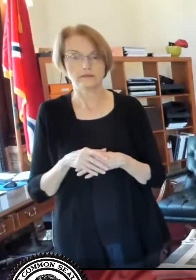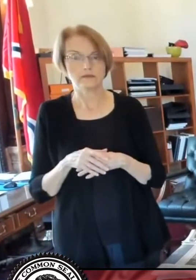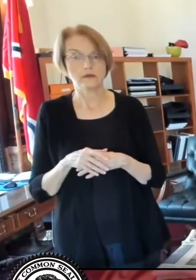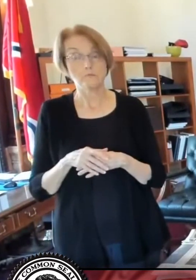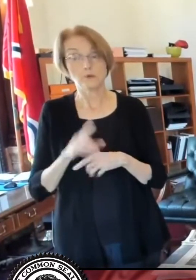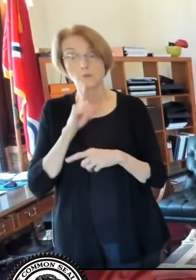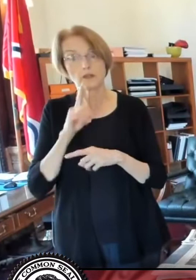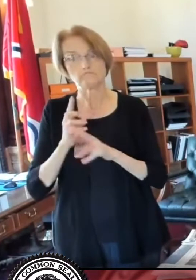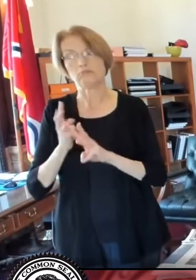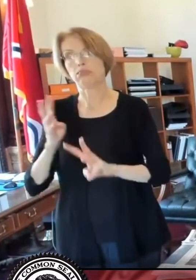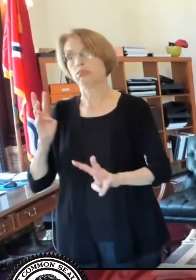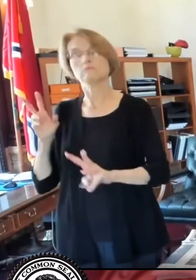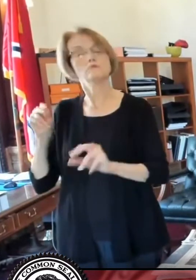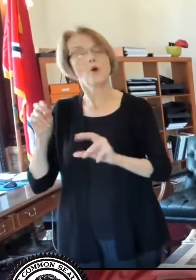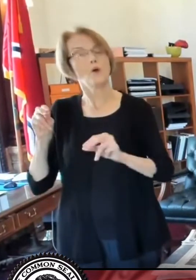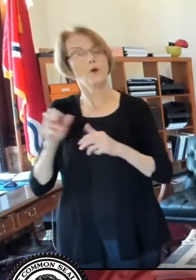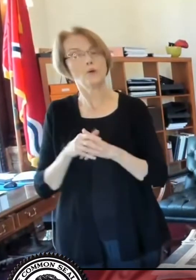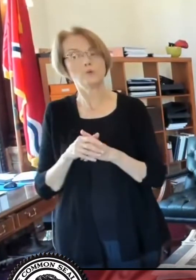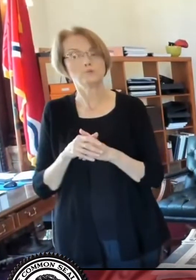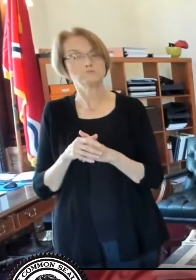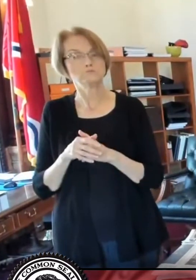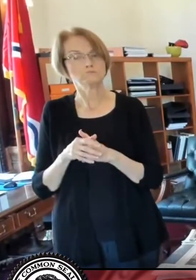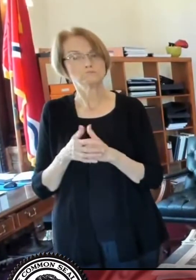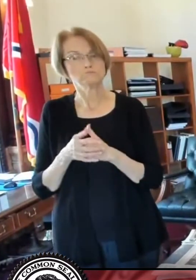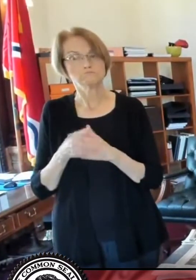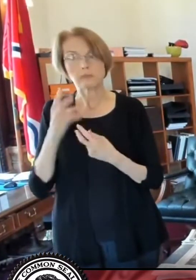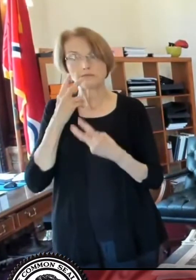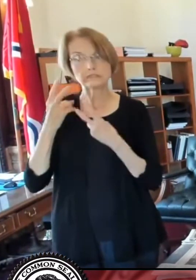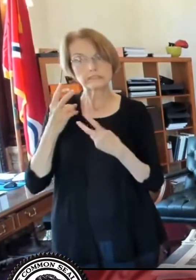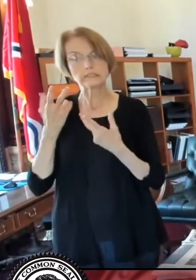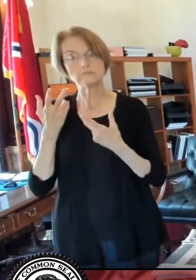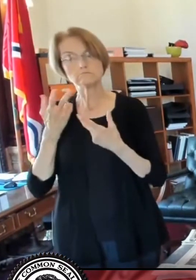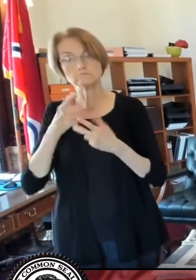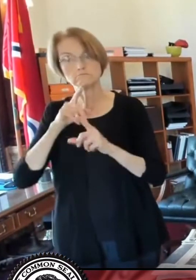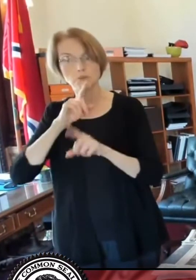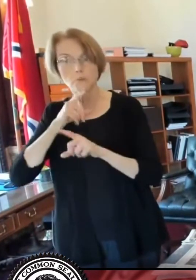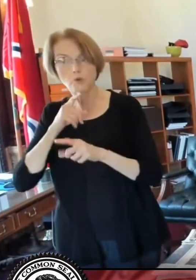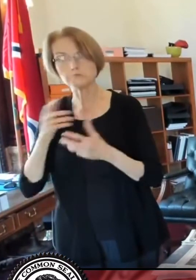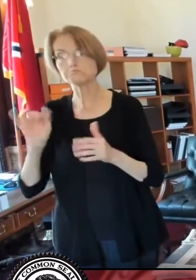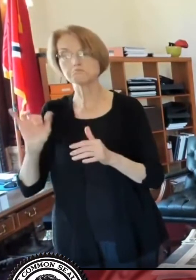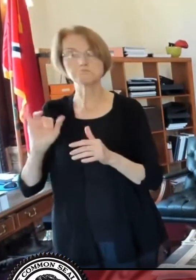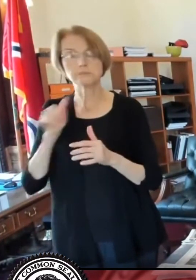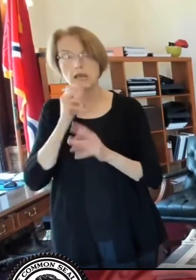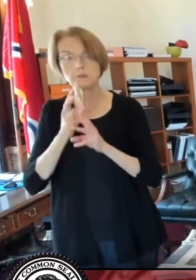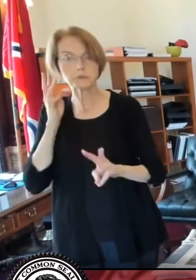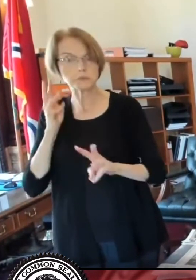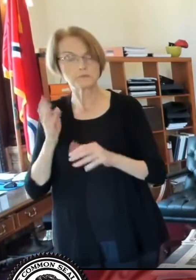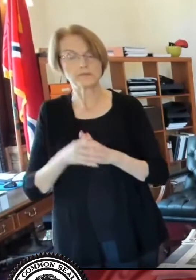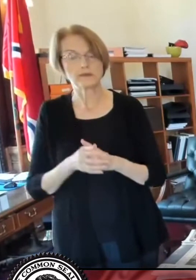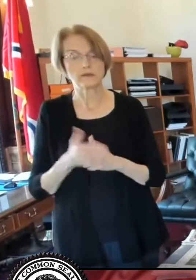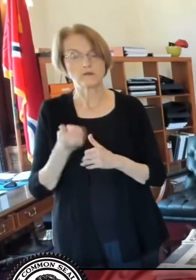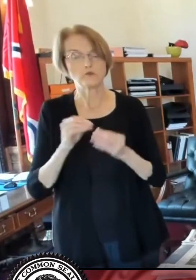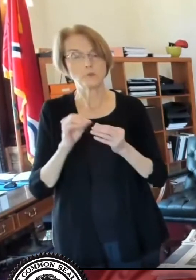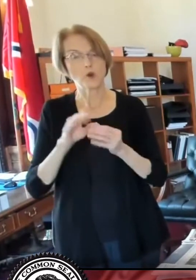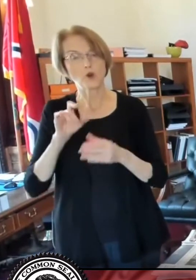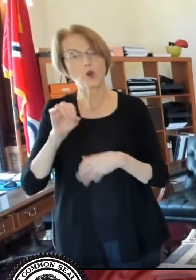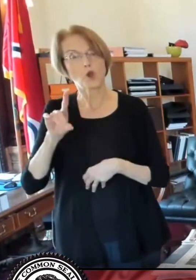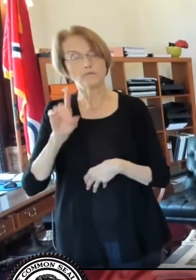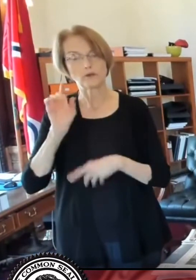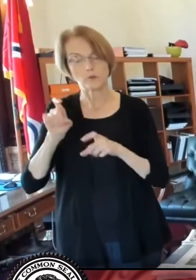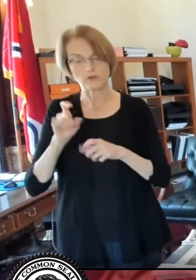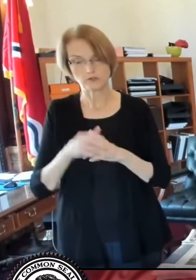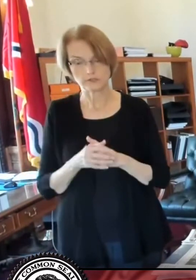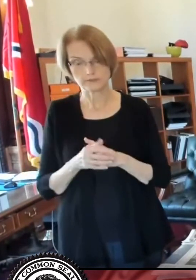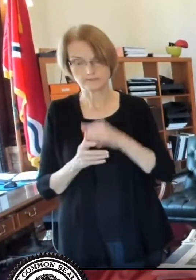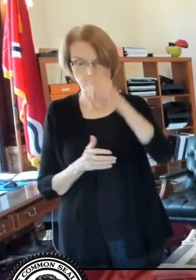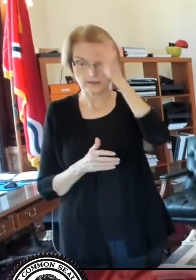terrible though, from the reports that I've seen. So don't forget to vote. A few more COVID questions, Mayor. We've had some